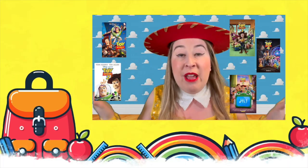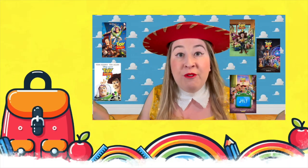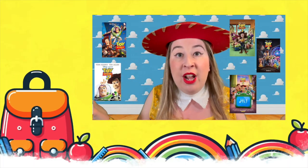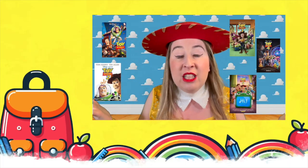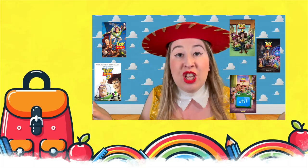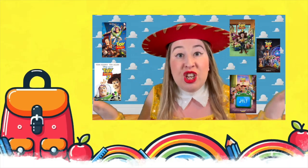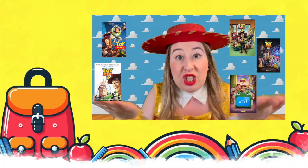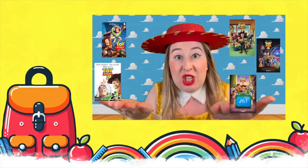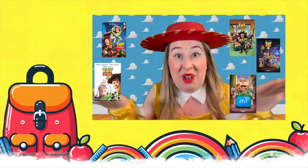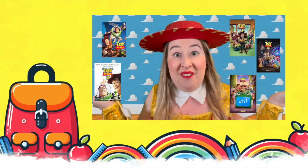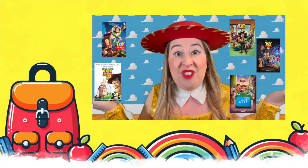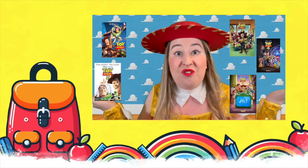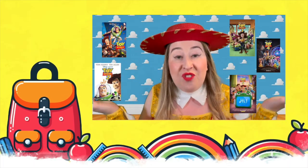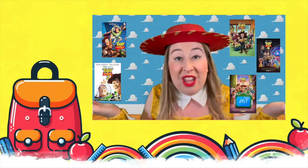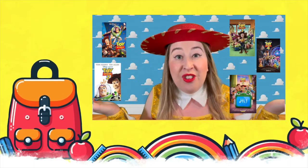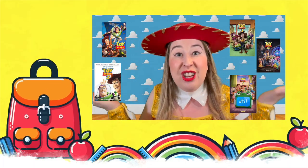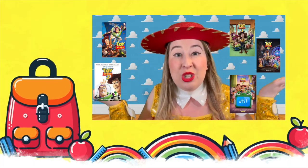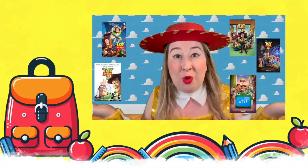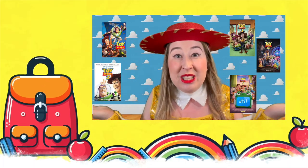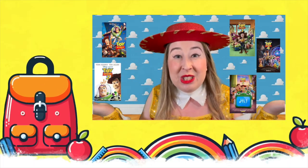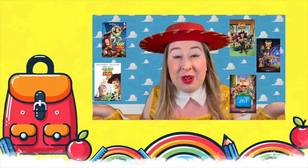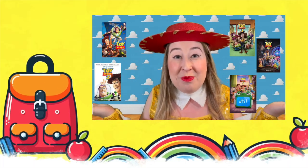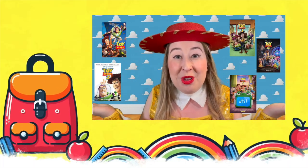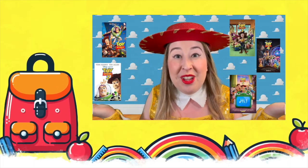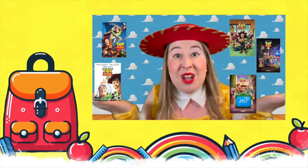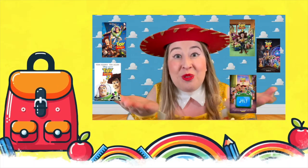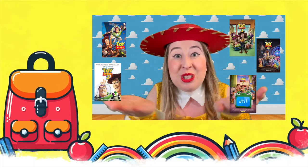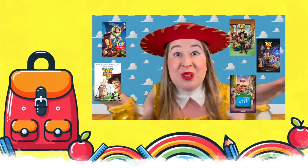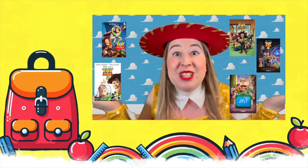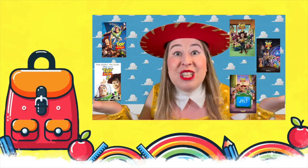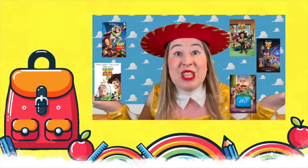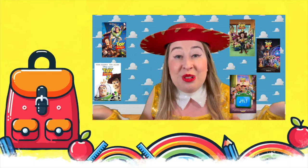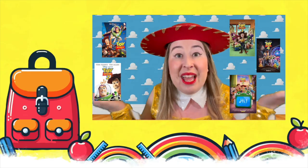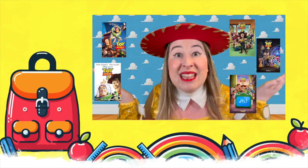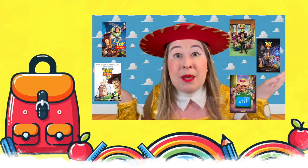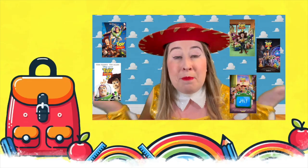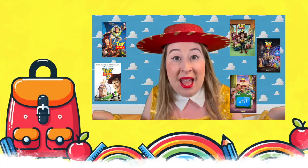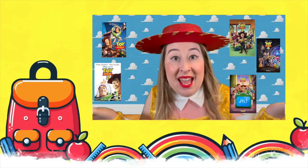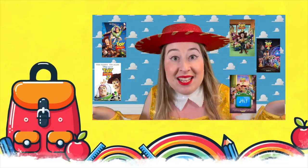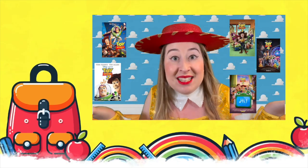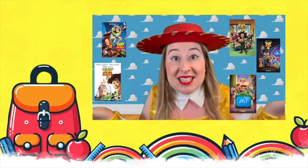favorite Toy Story movies. Yay! Thanks, my friends. See you next time.